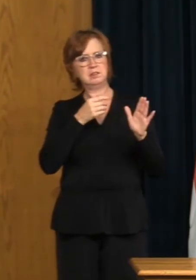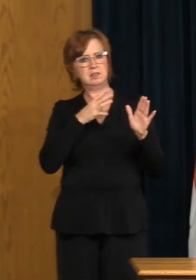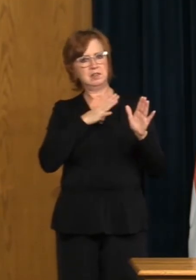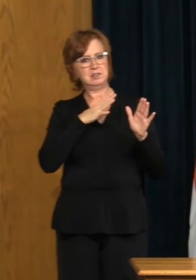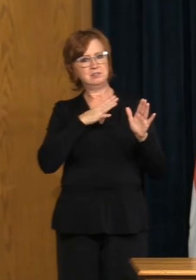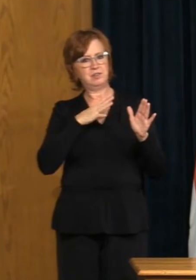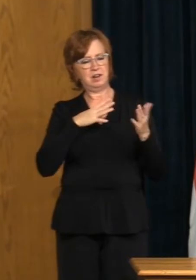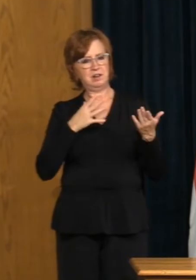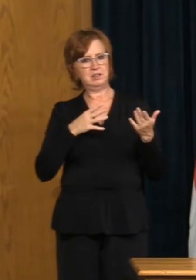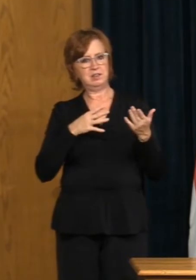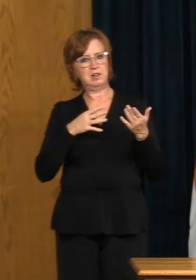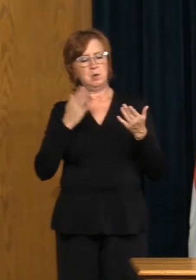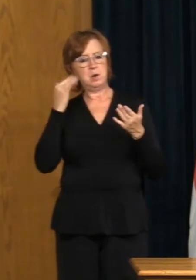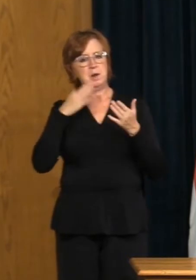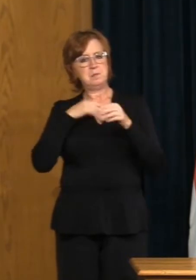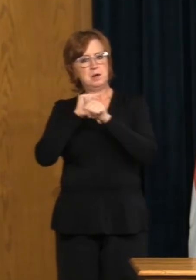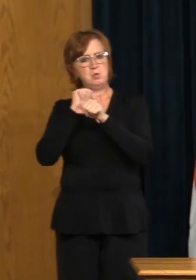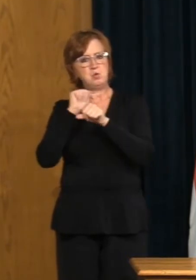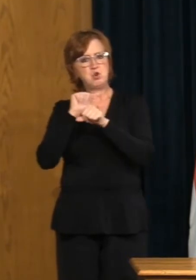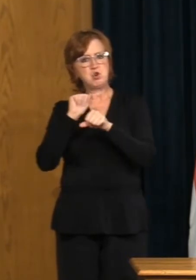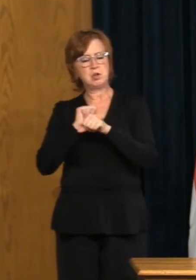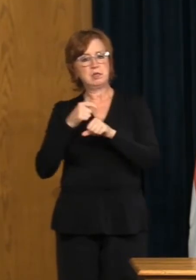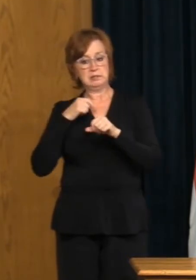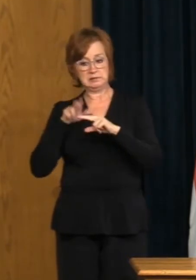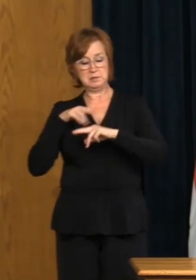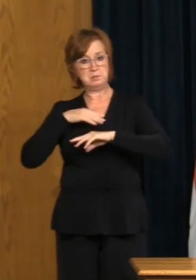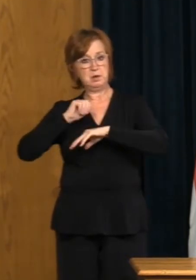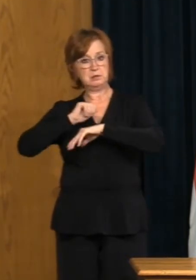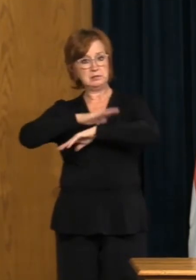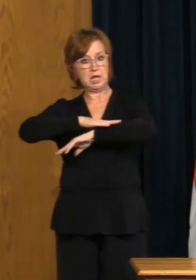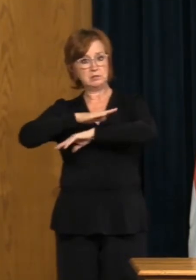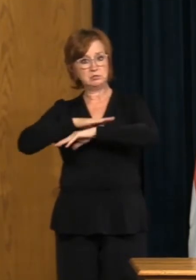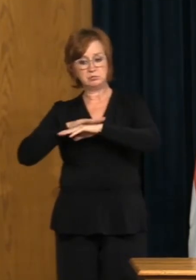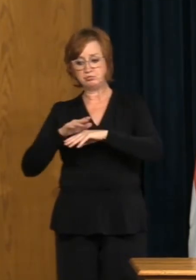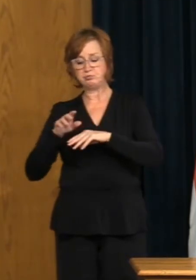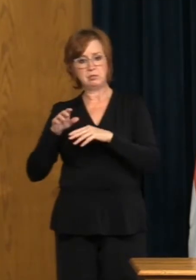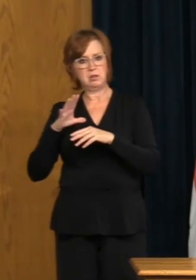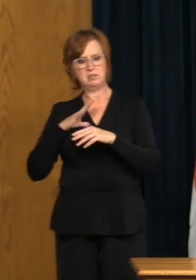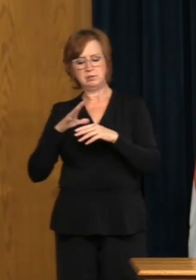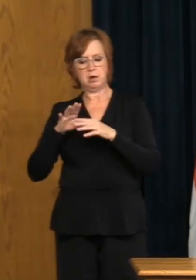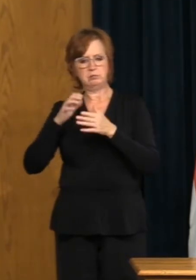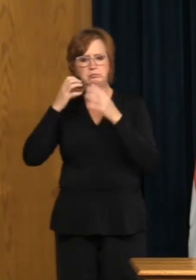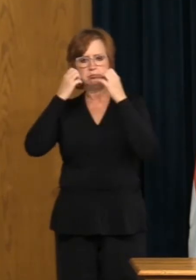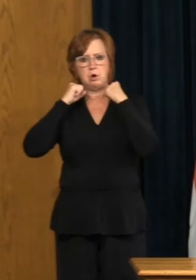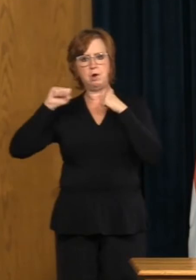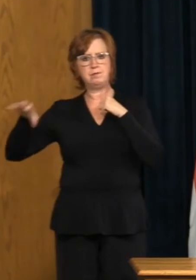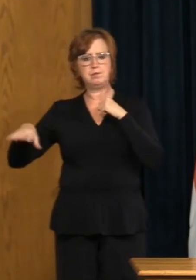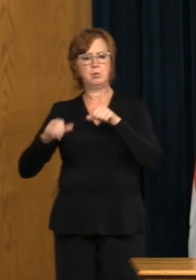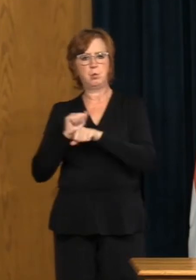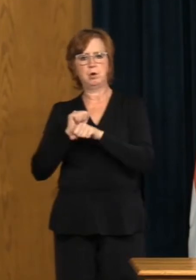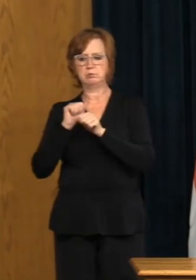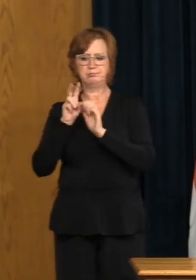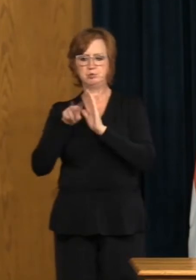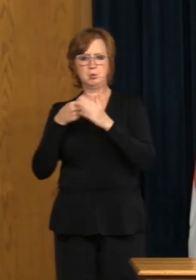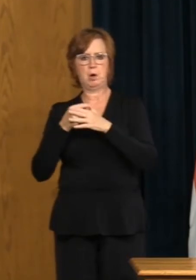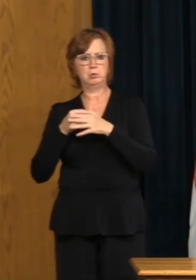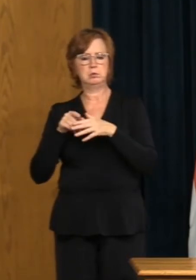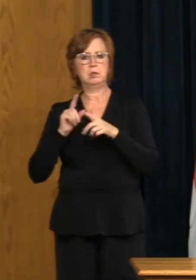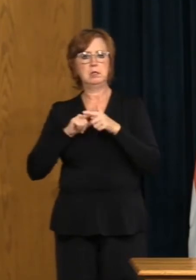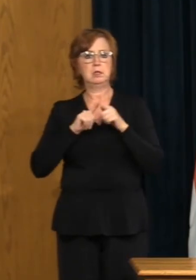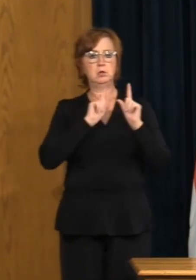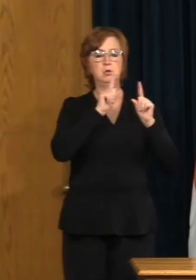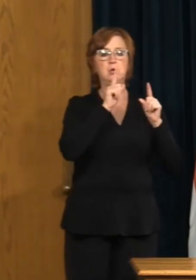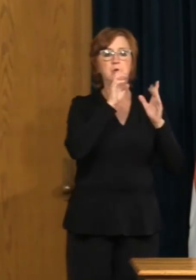Even in workplaces, when you're at your workstation, you don't need to wear it. But if you're in an elevator or a stairwell, I think all it says is that